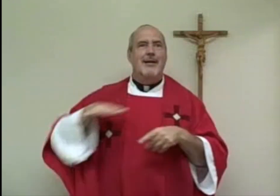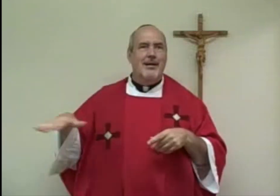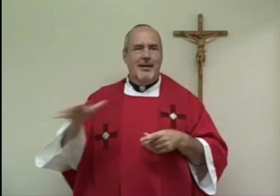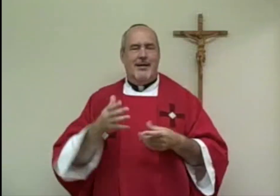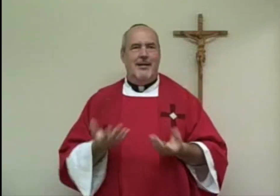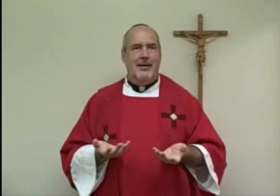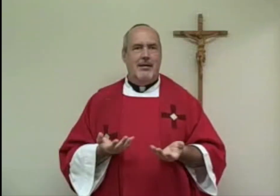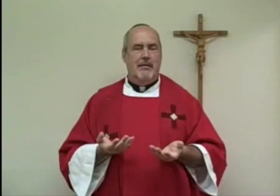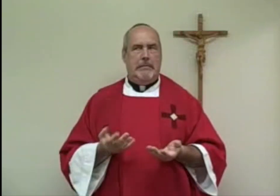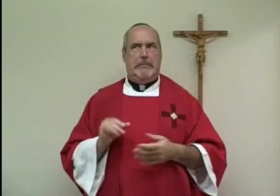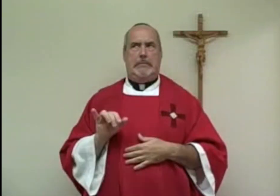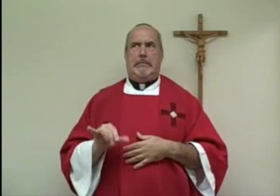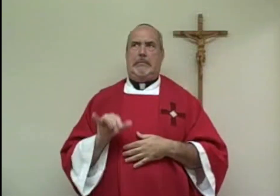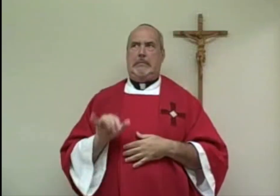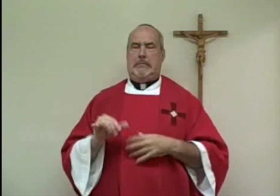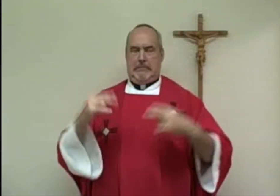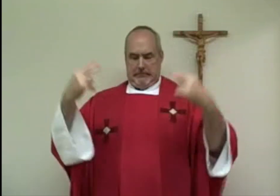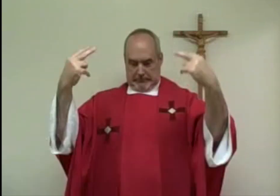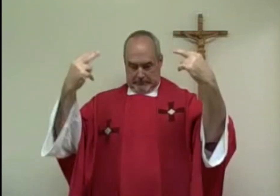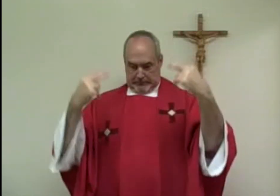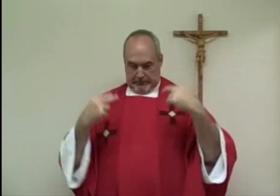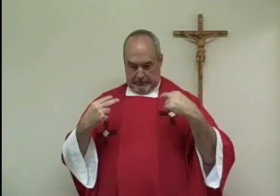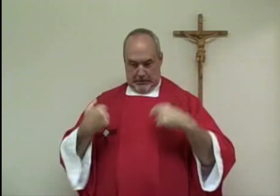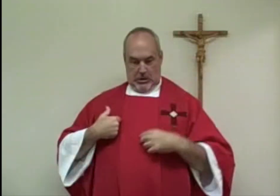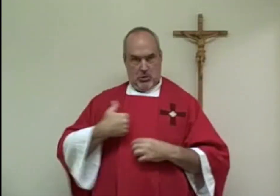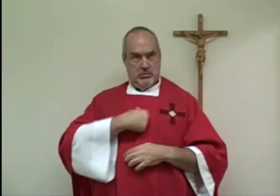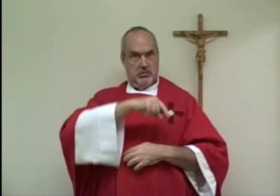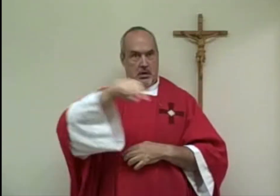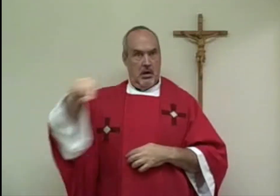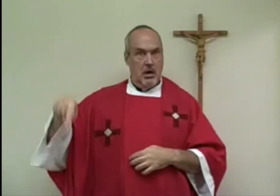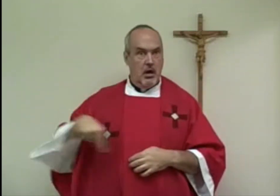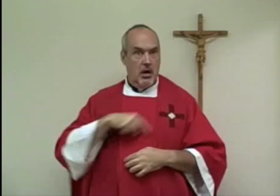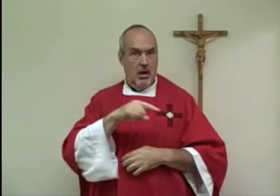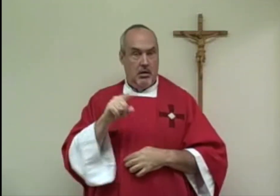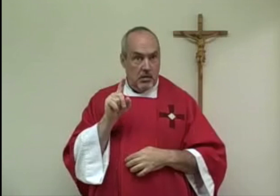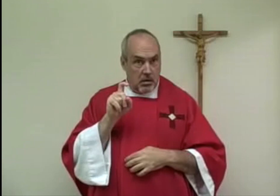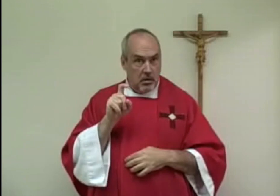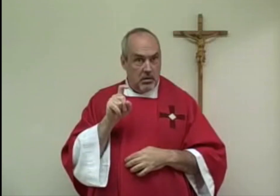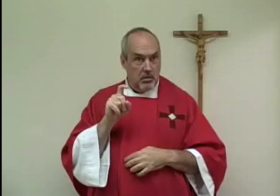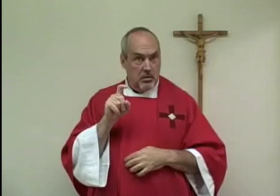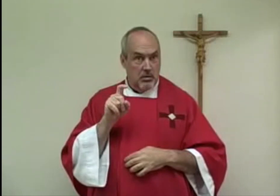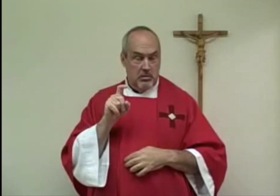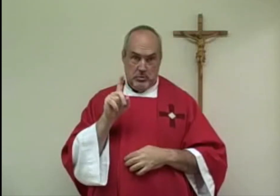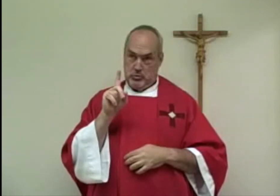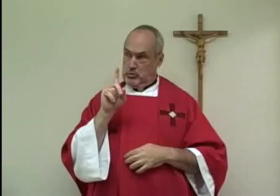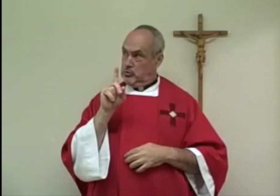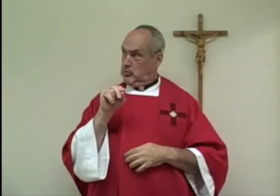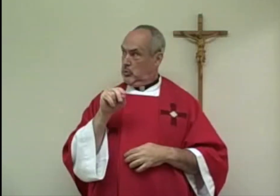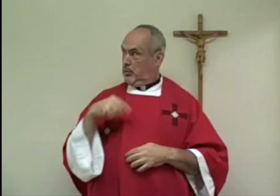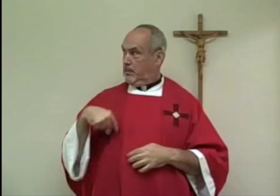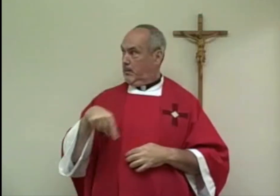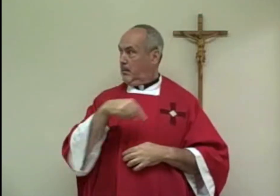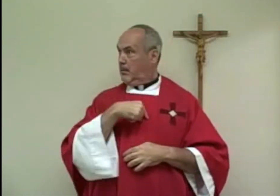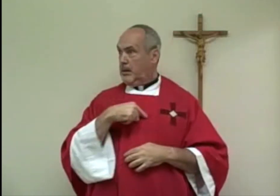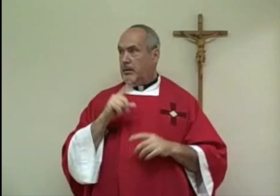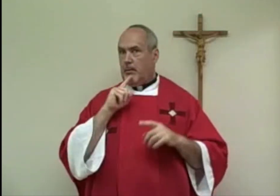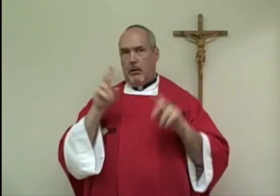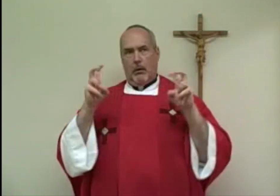miracles and things that were happening around them. And it made me think, when we look at ourselves,